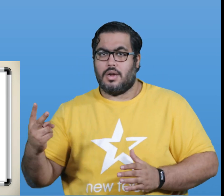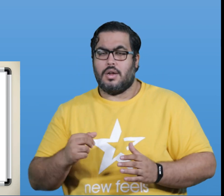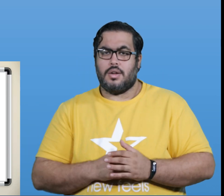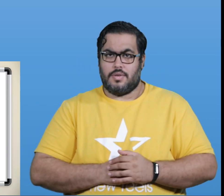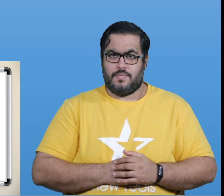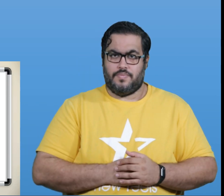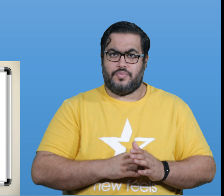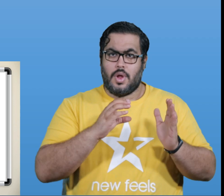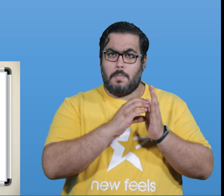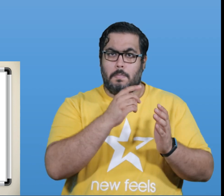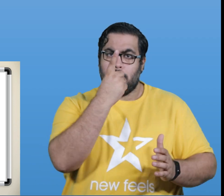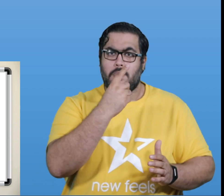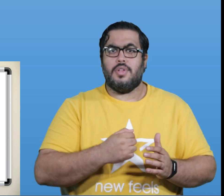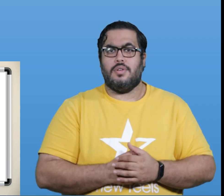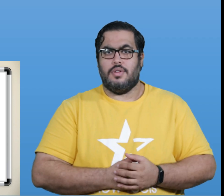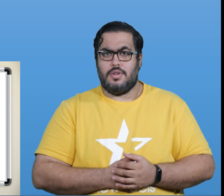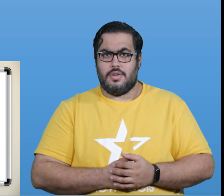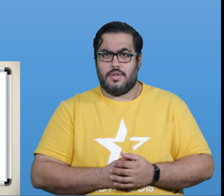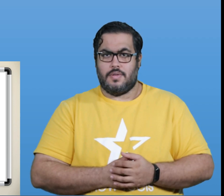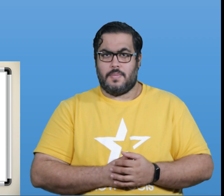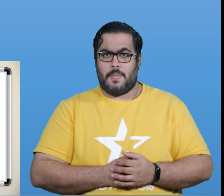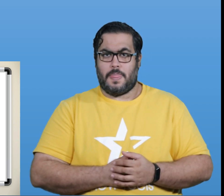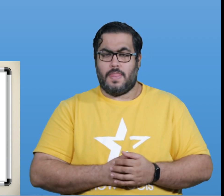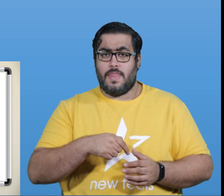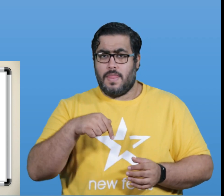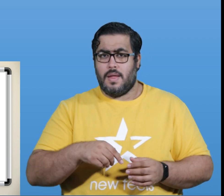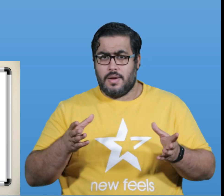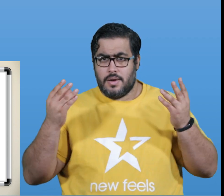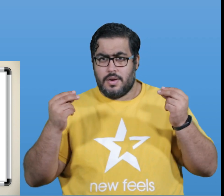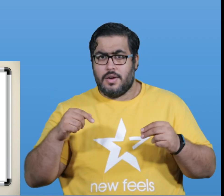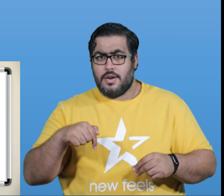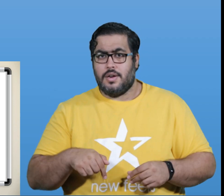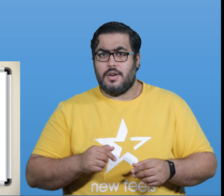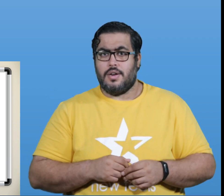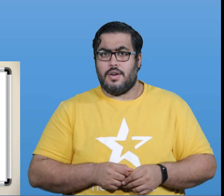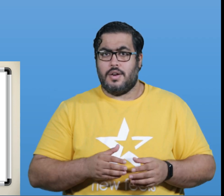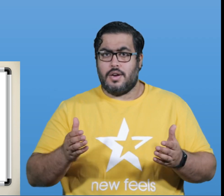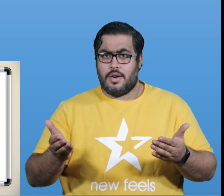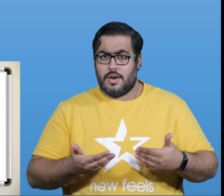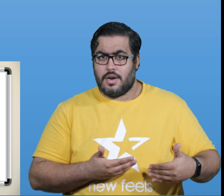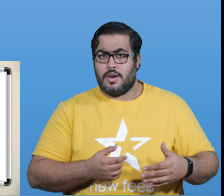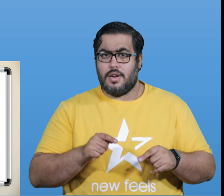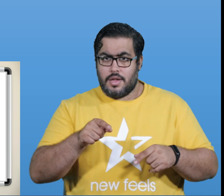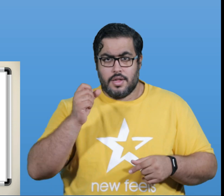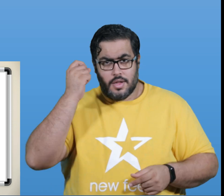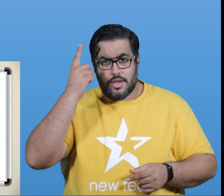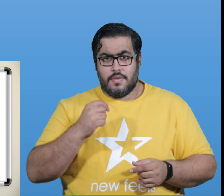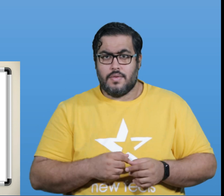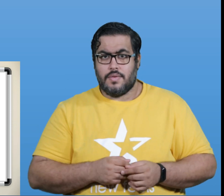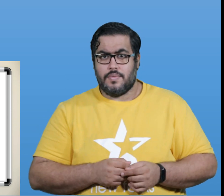paragraph number 1, we would have the following. The time and place of the celebration, and we have That's the main idea, and we want